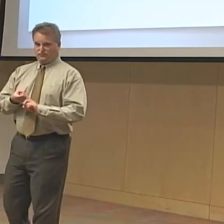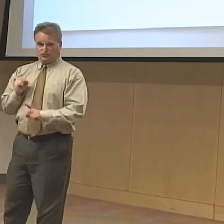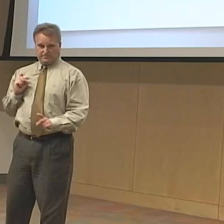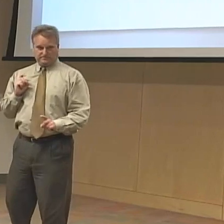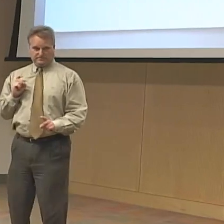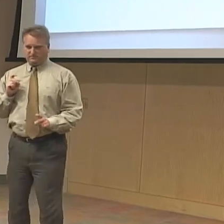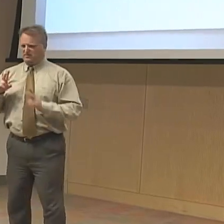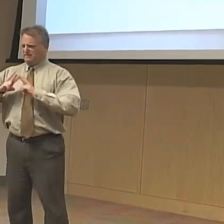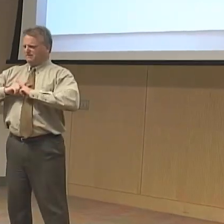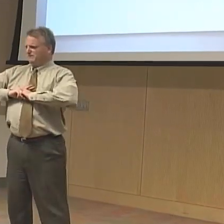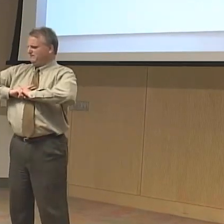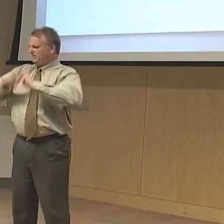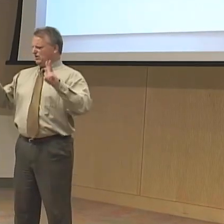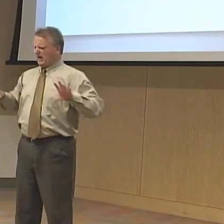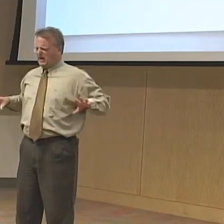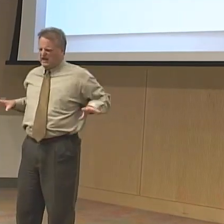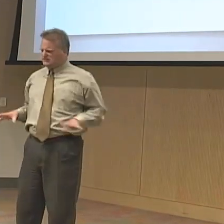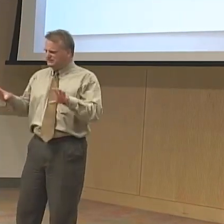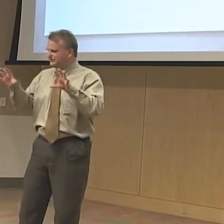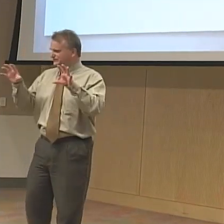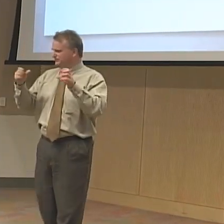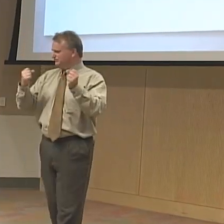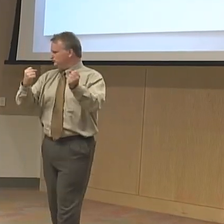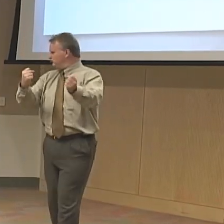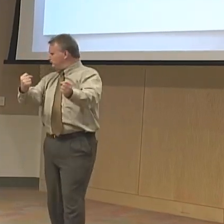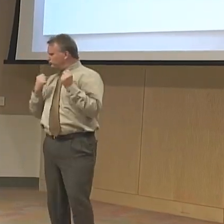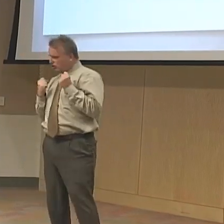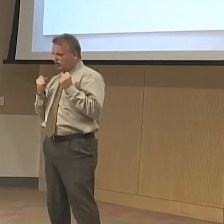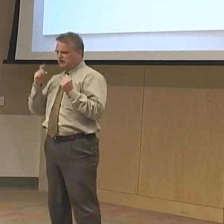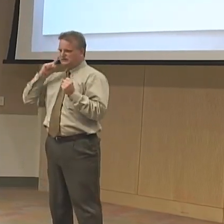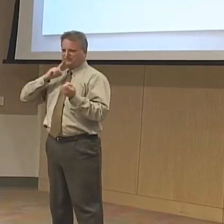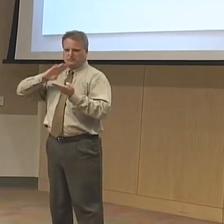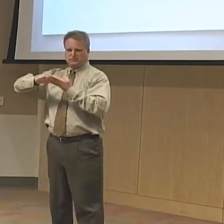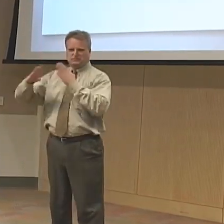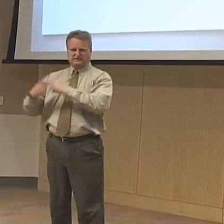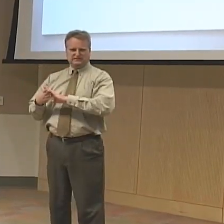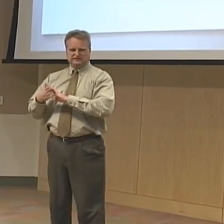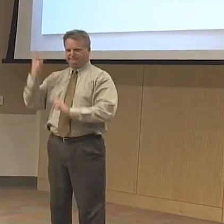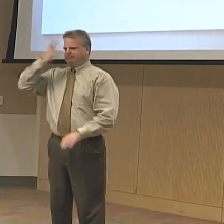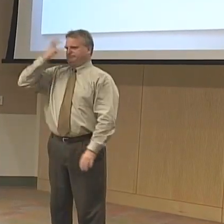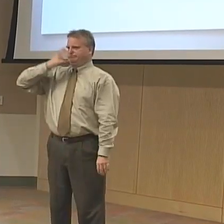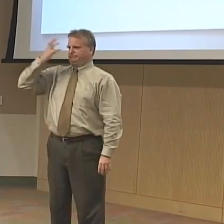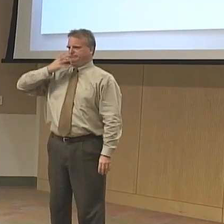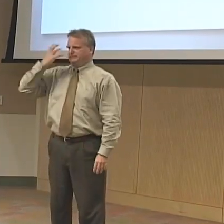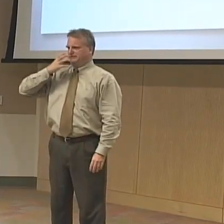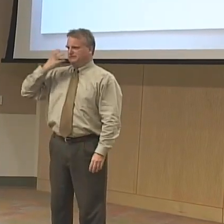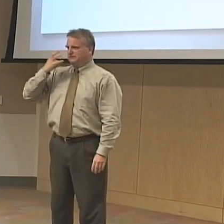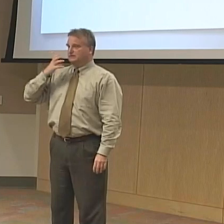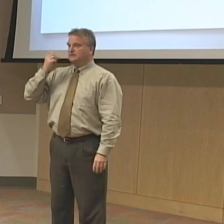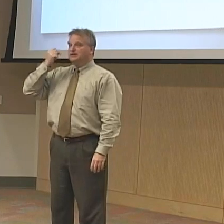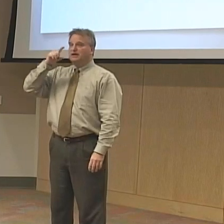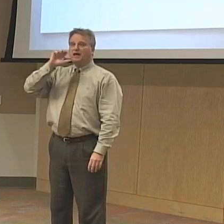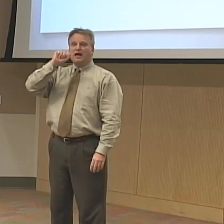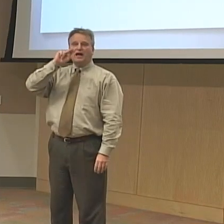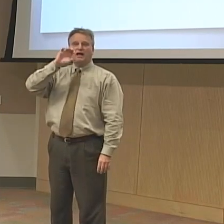Fremont, where I am from, has a very active, strong deaf community. Incredibly so.